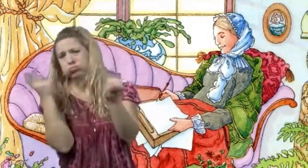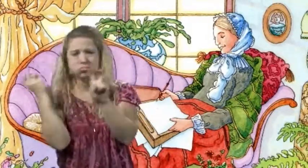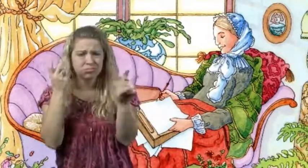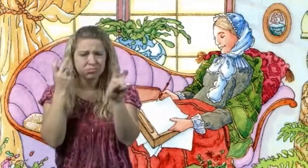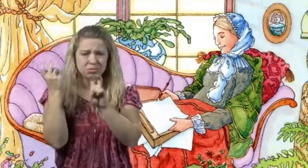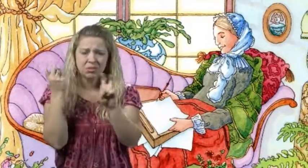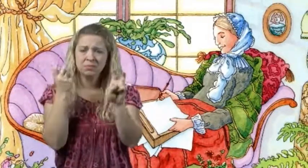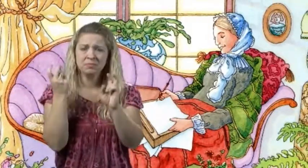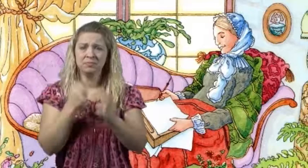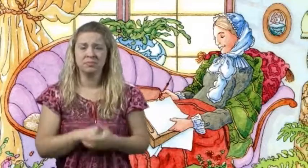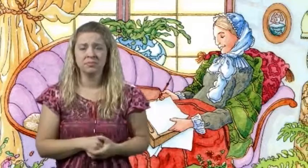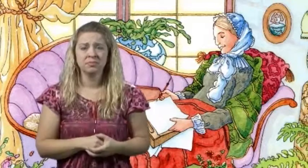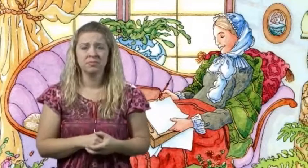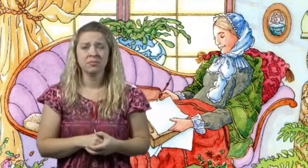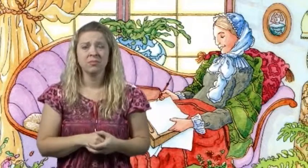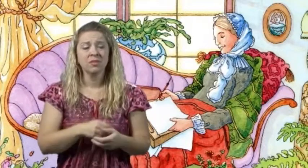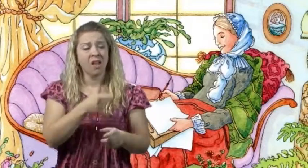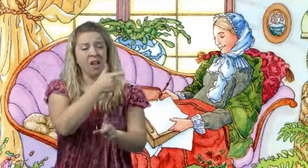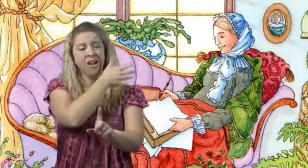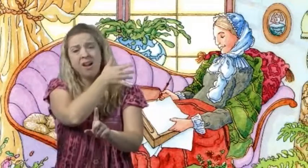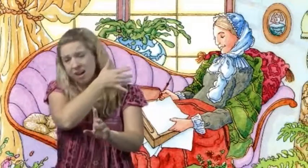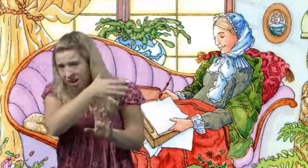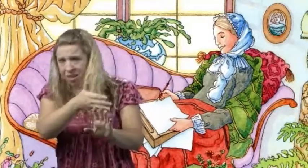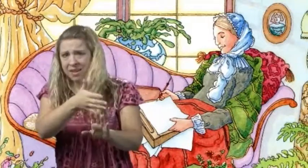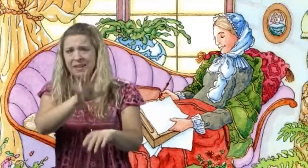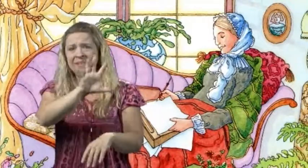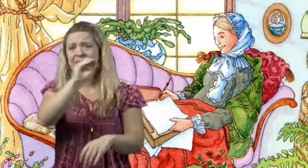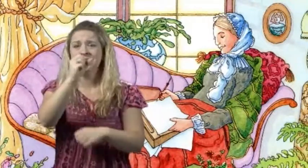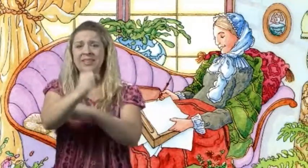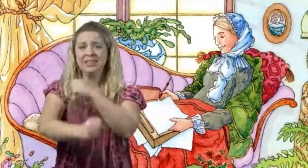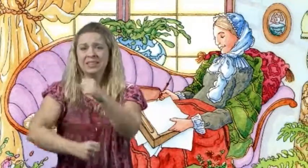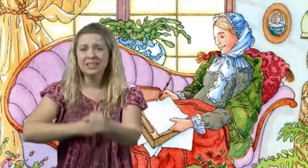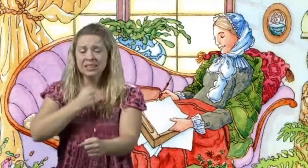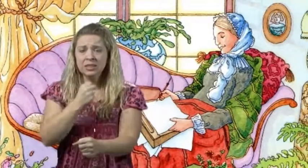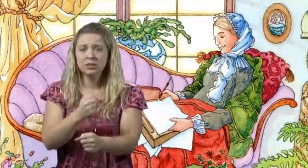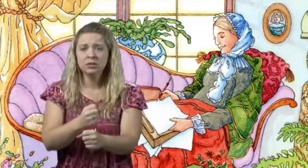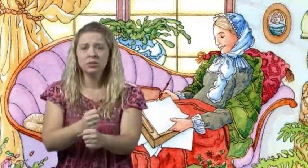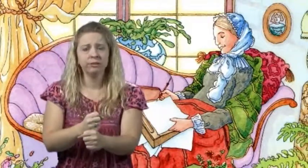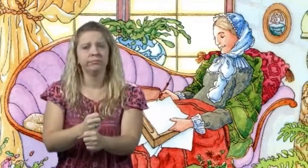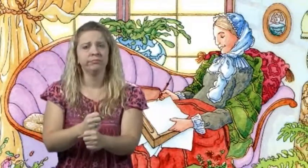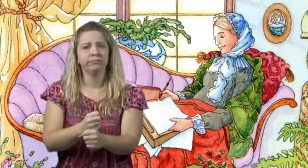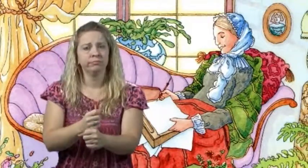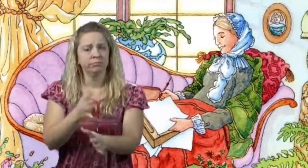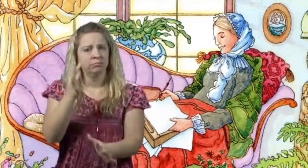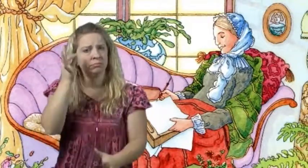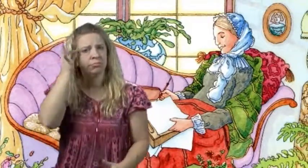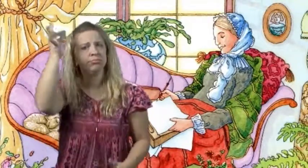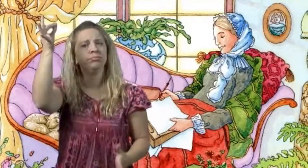From then until she died, almost 50 years later, she stayed mostly at home where she worked.